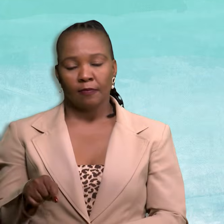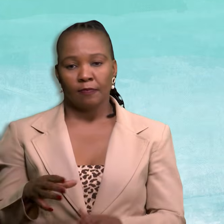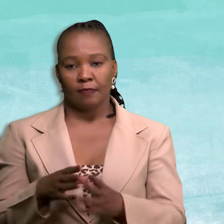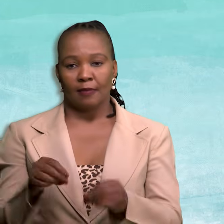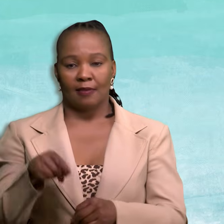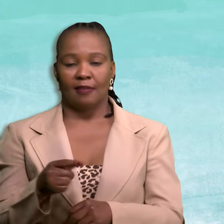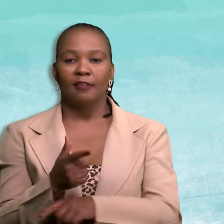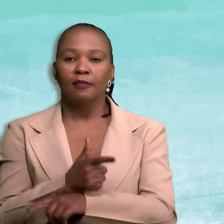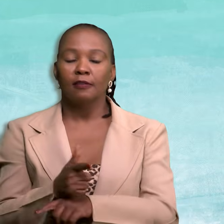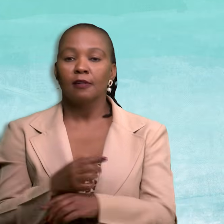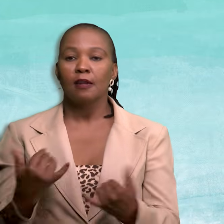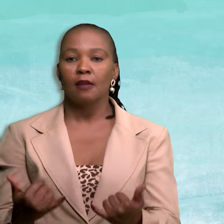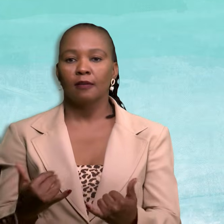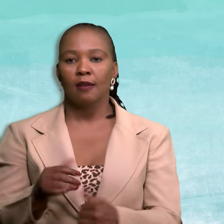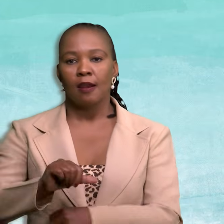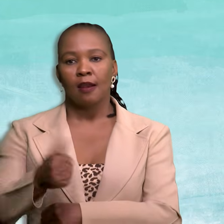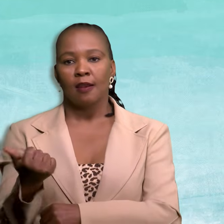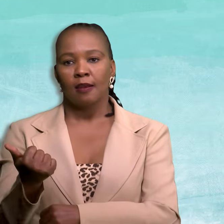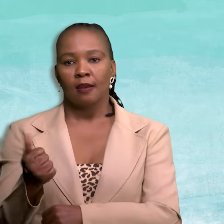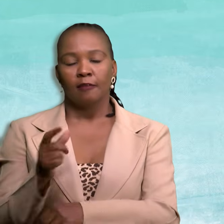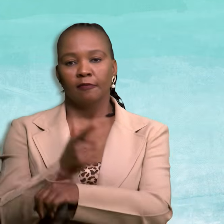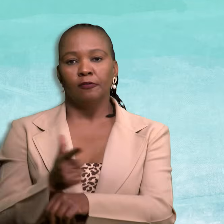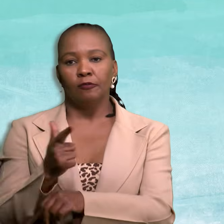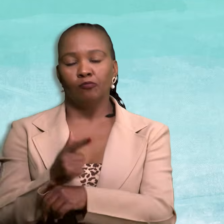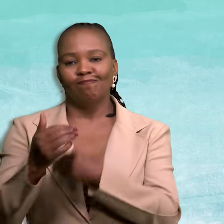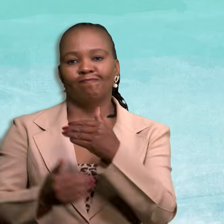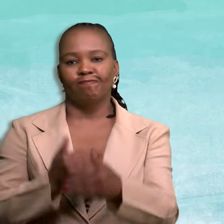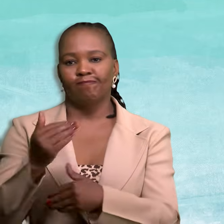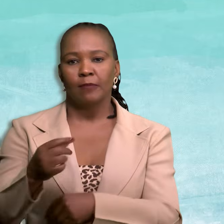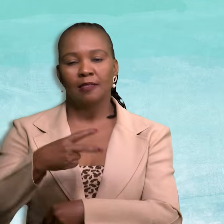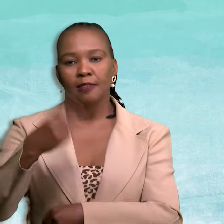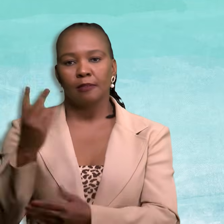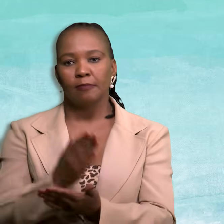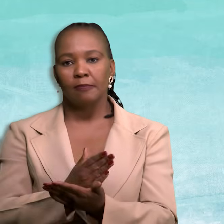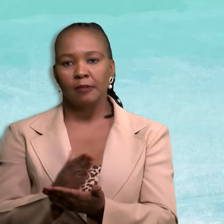reflection. This is where we end this video for now. The next video